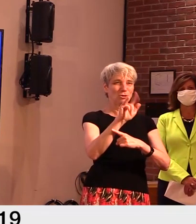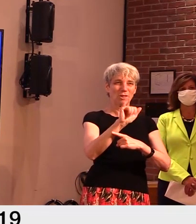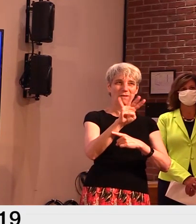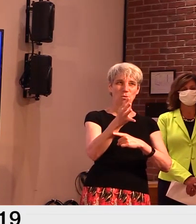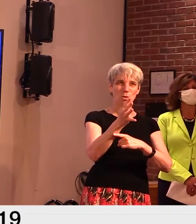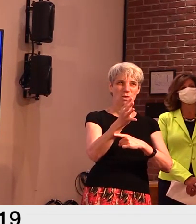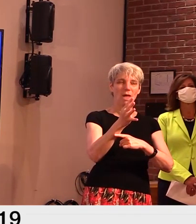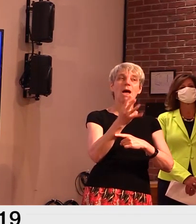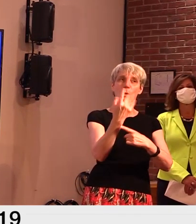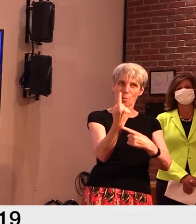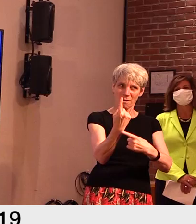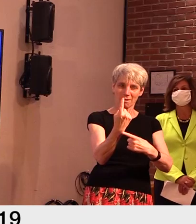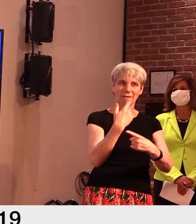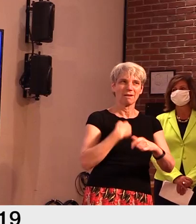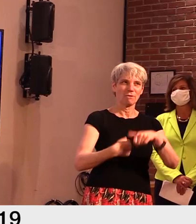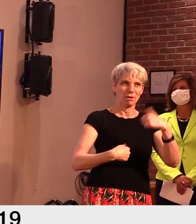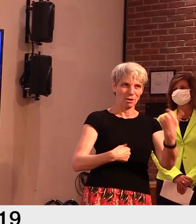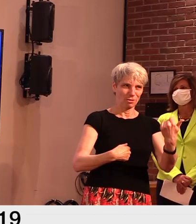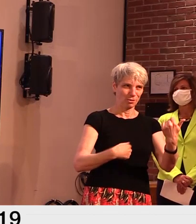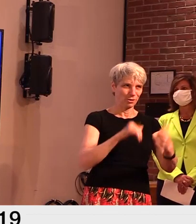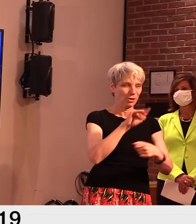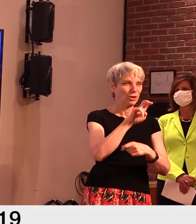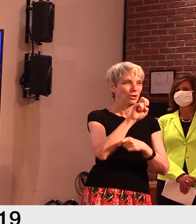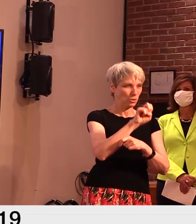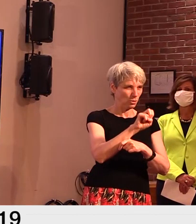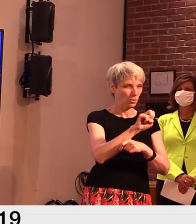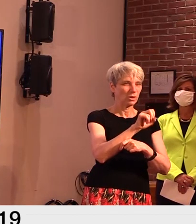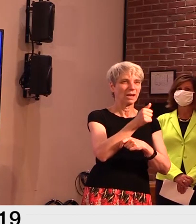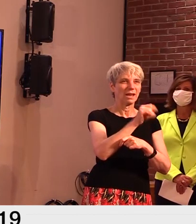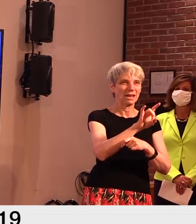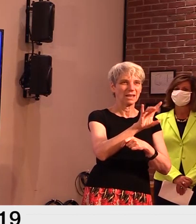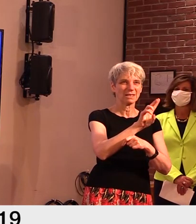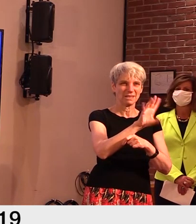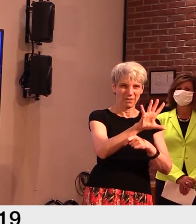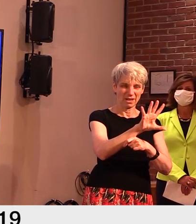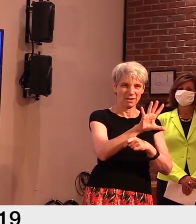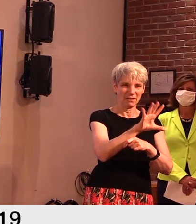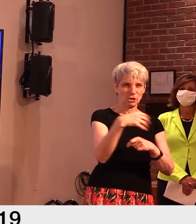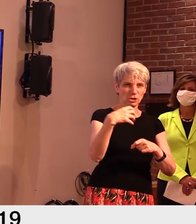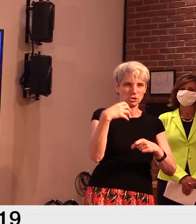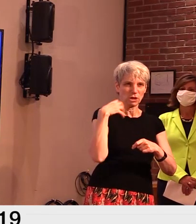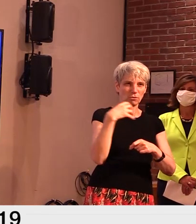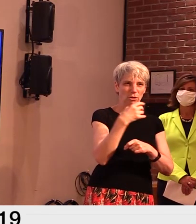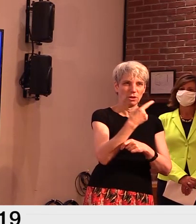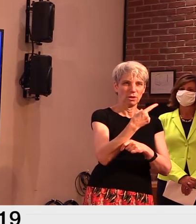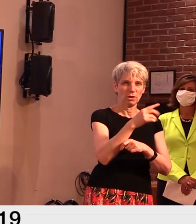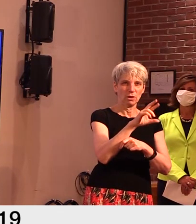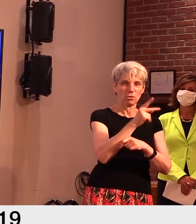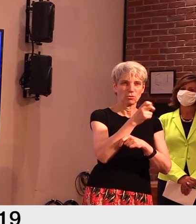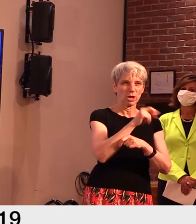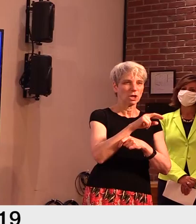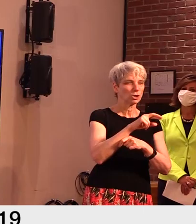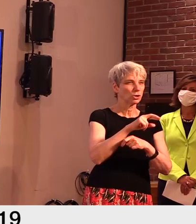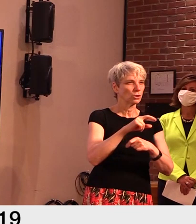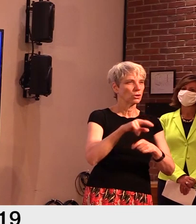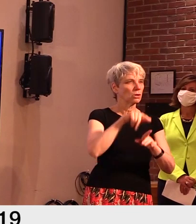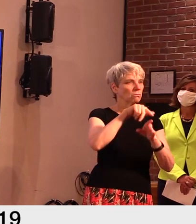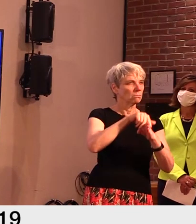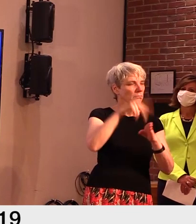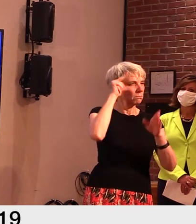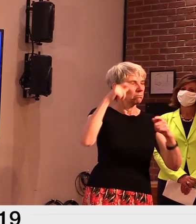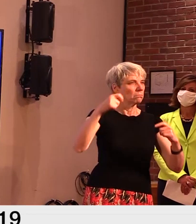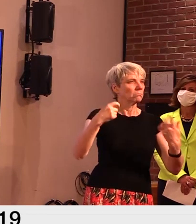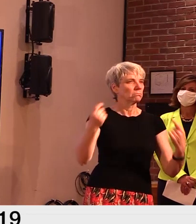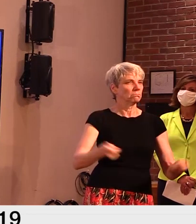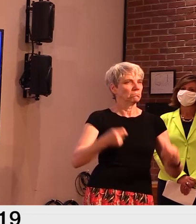us, positively and negatively. So let's look back. There's more than one Independence Day